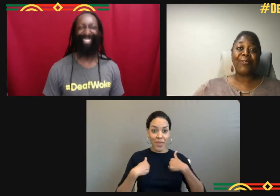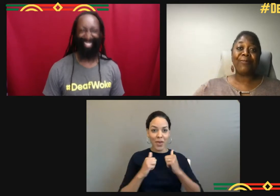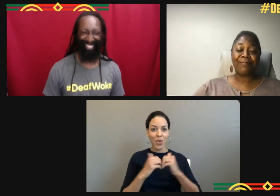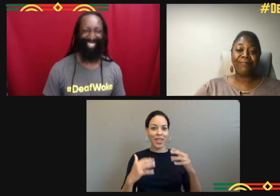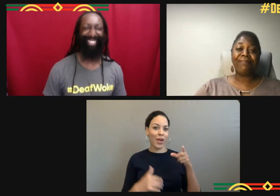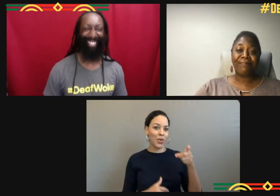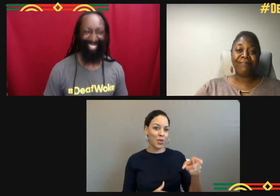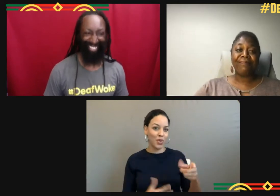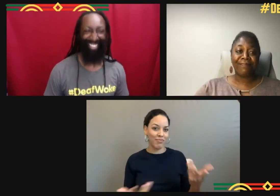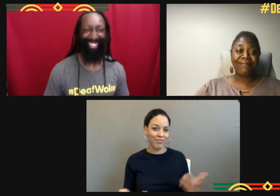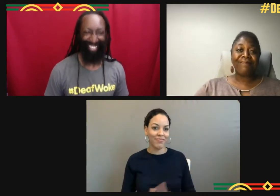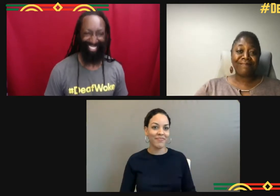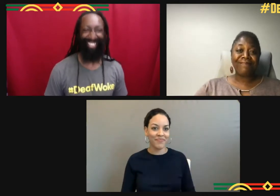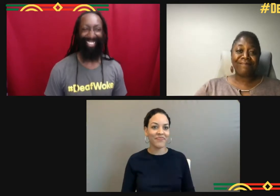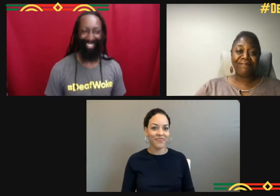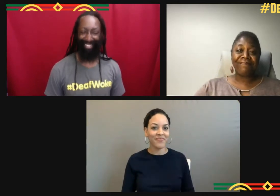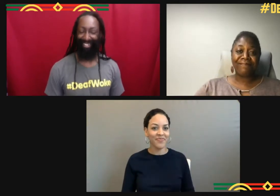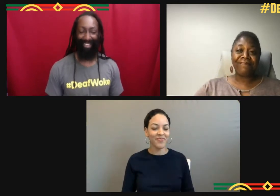without you.